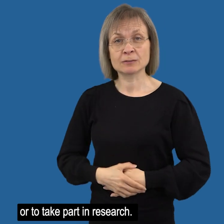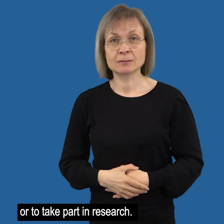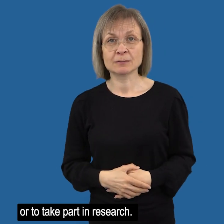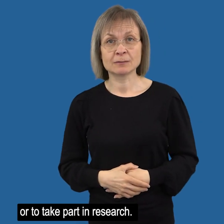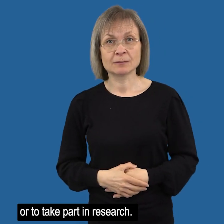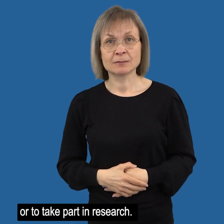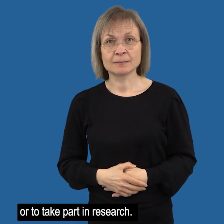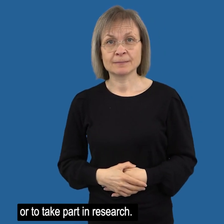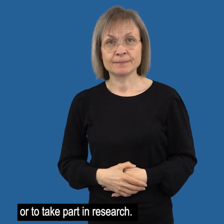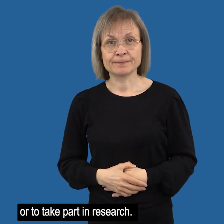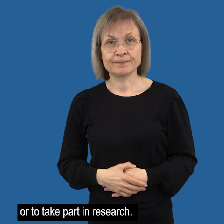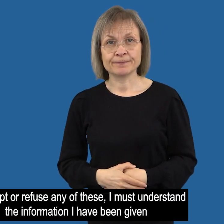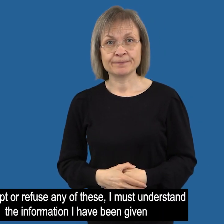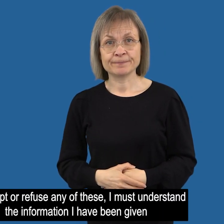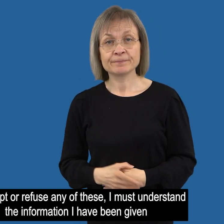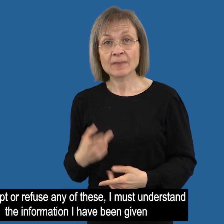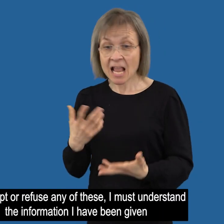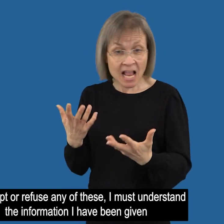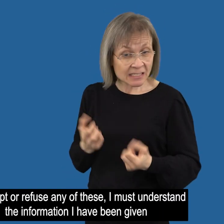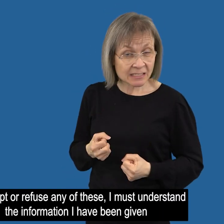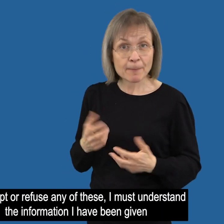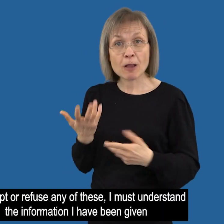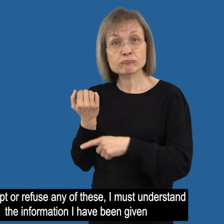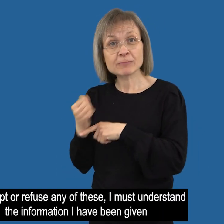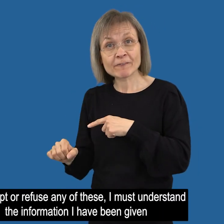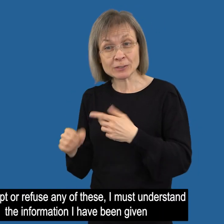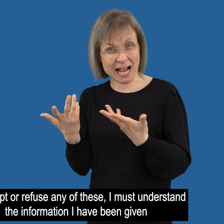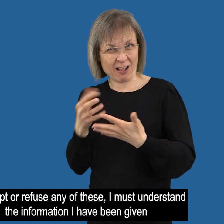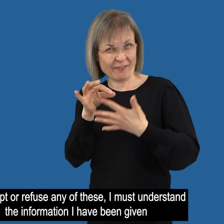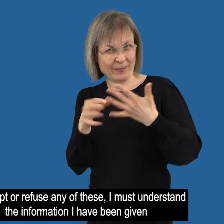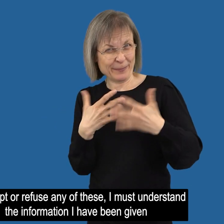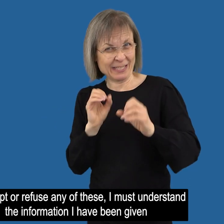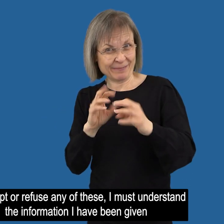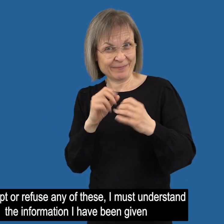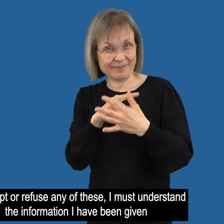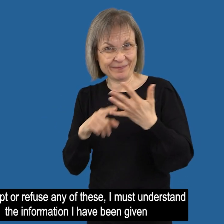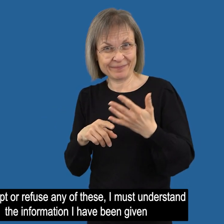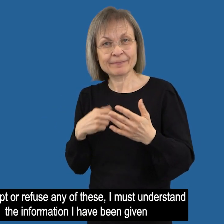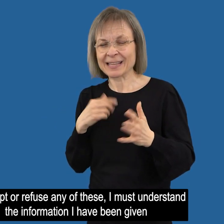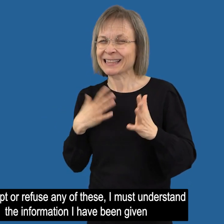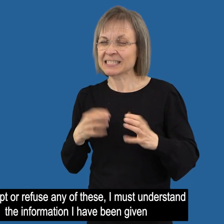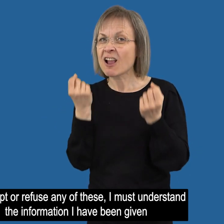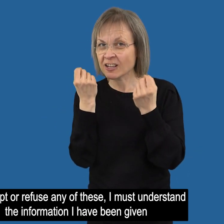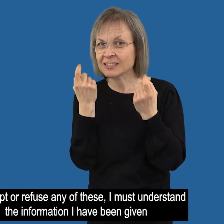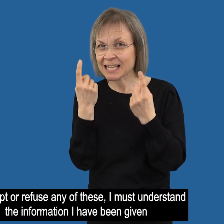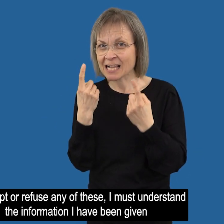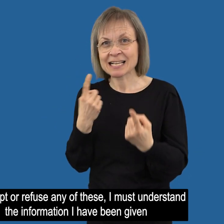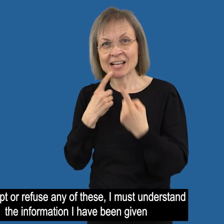understand the information I have been given, and I must be capable of making a decision for myself. If I refuse any care